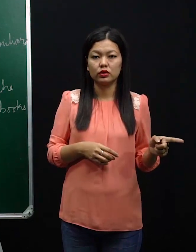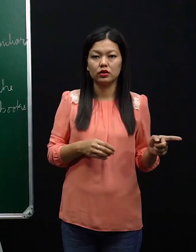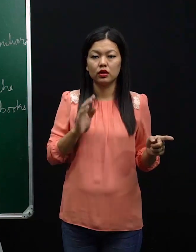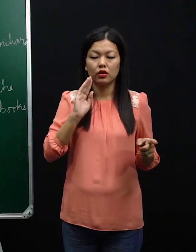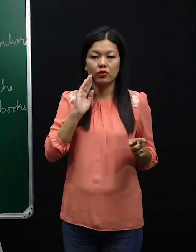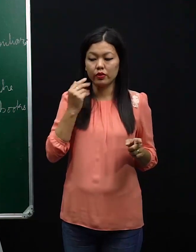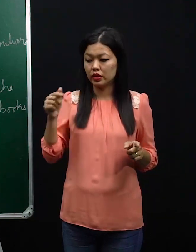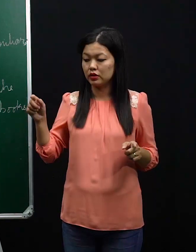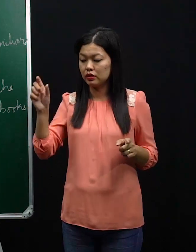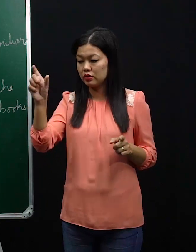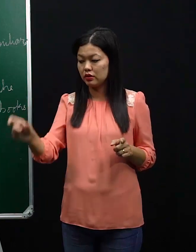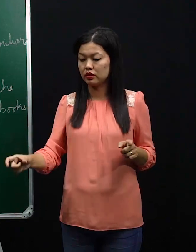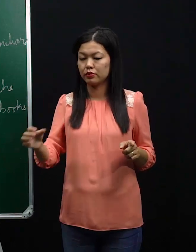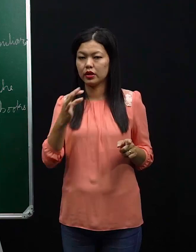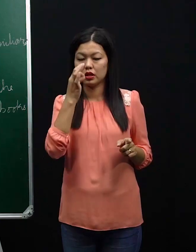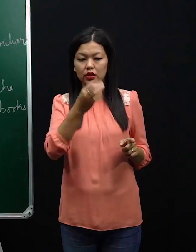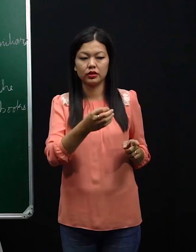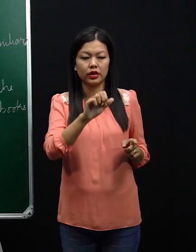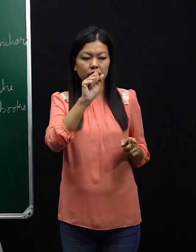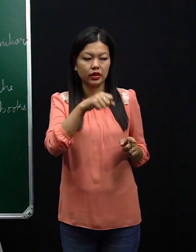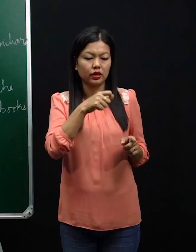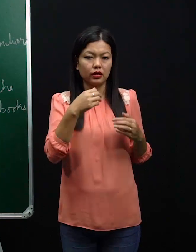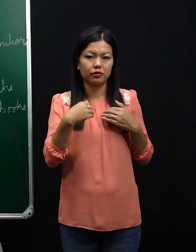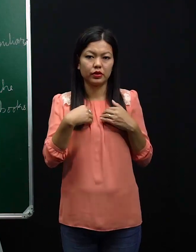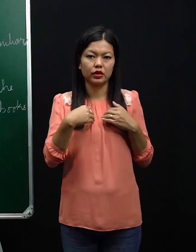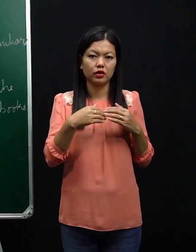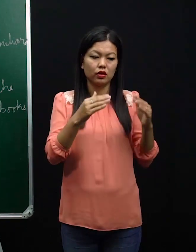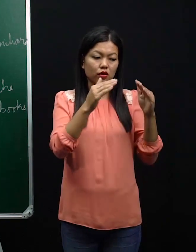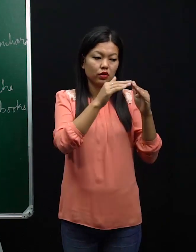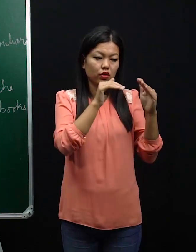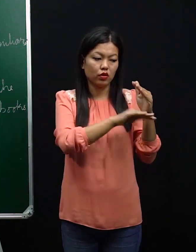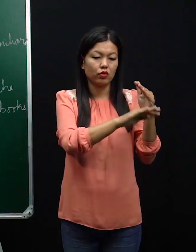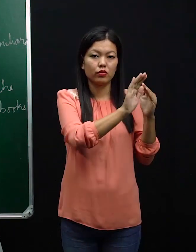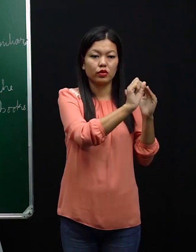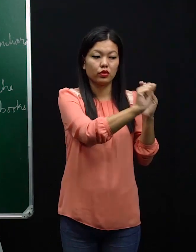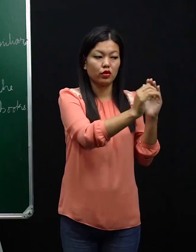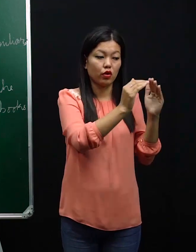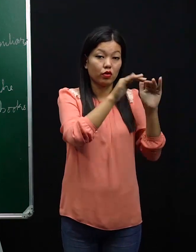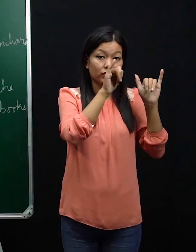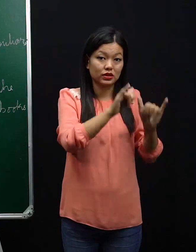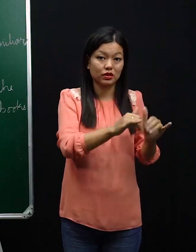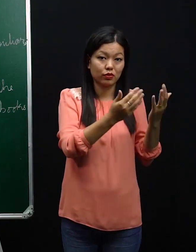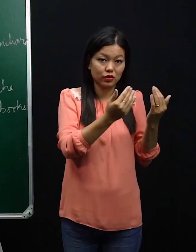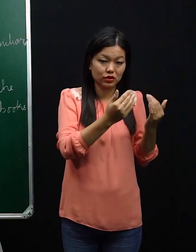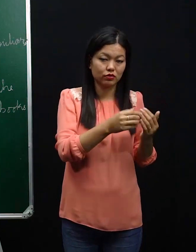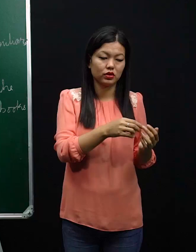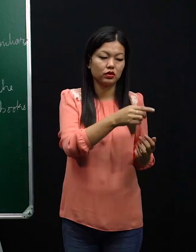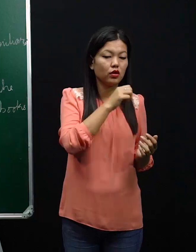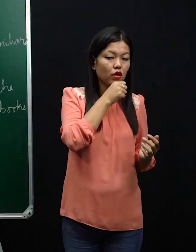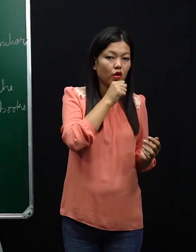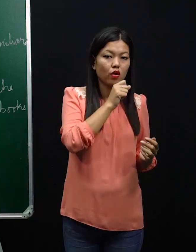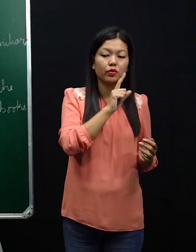man was listening to this old man, that is old Ernest. He is not a little boy anymore now. Listening to